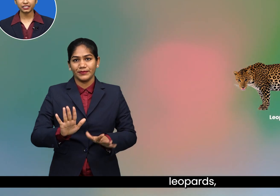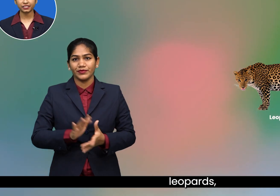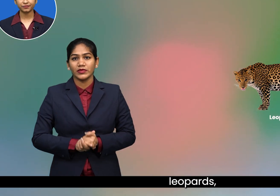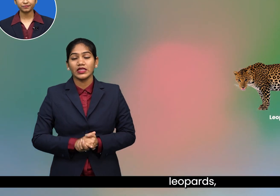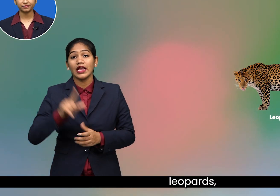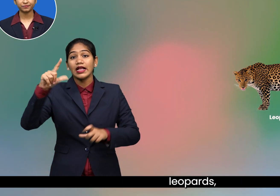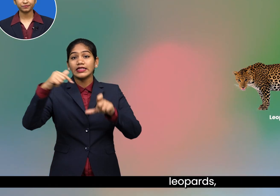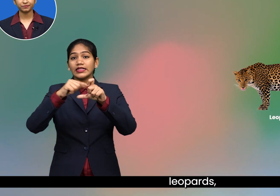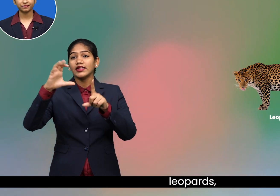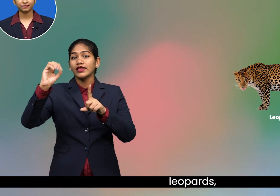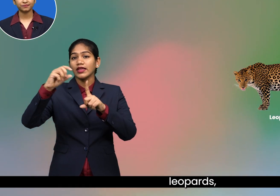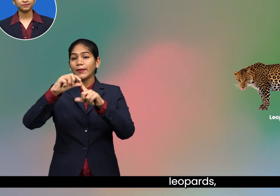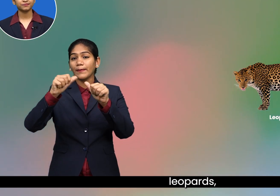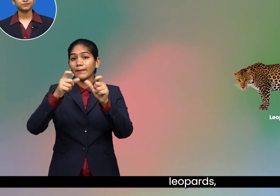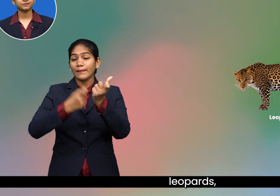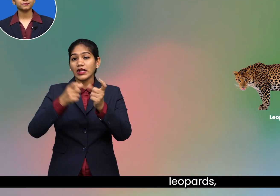leopards,